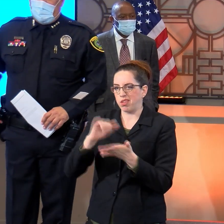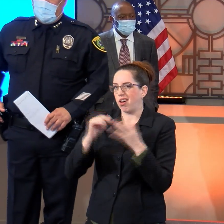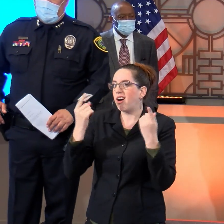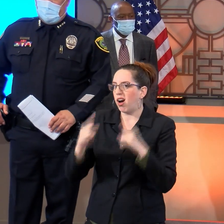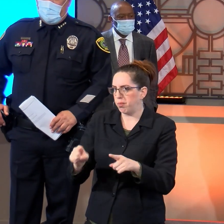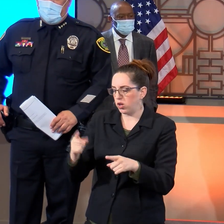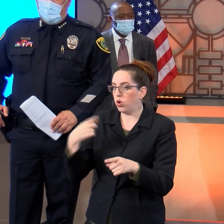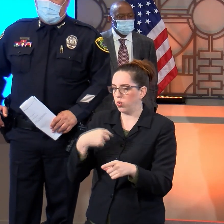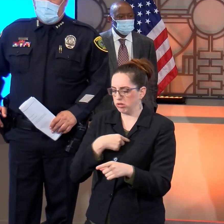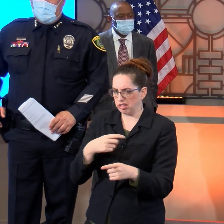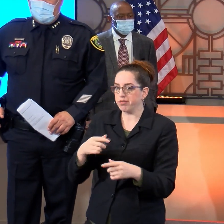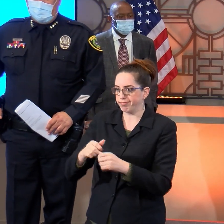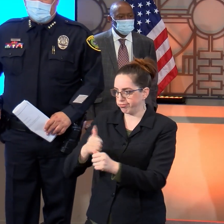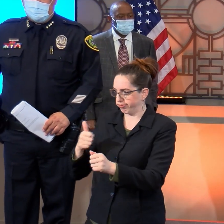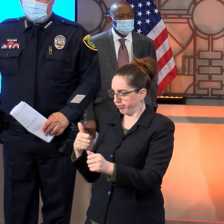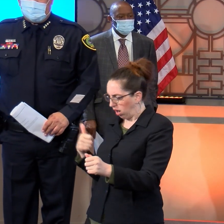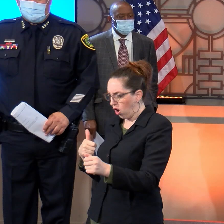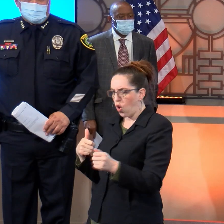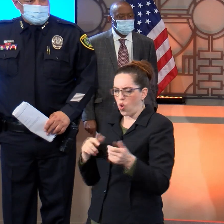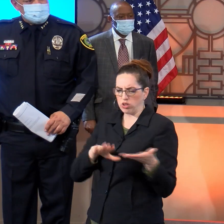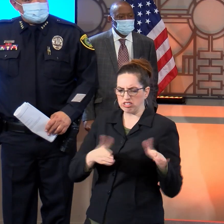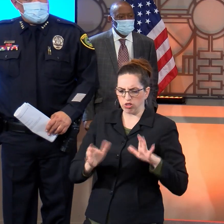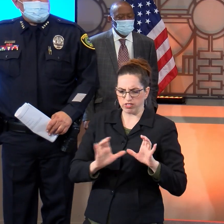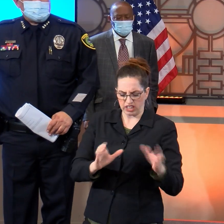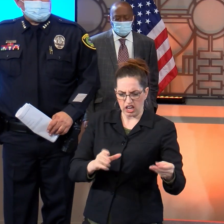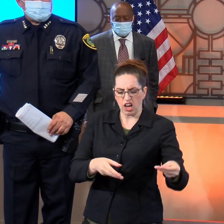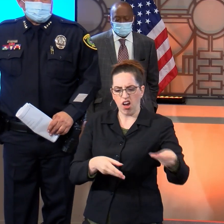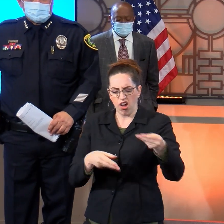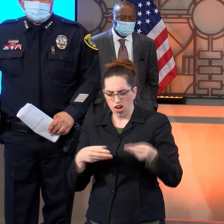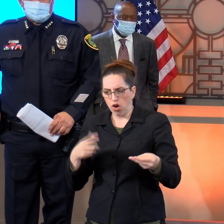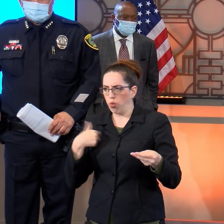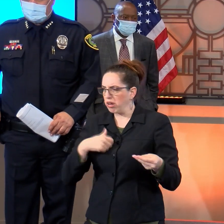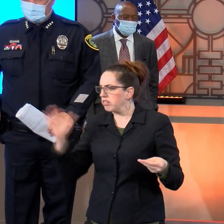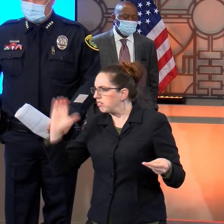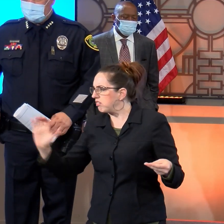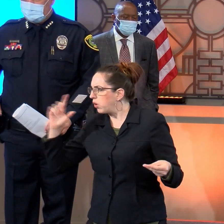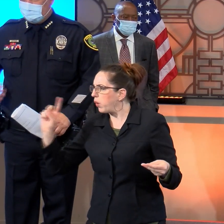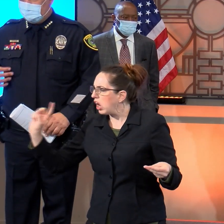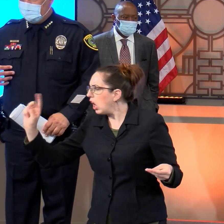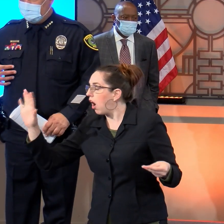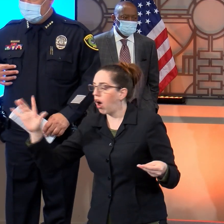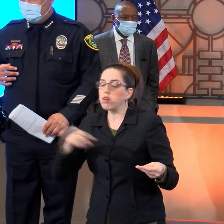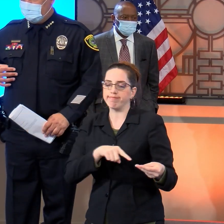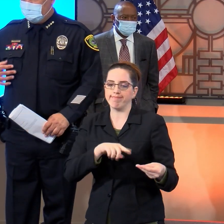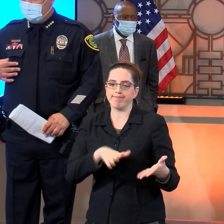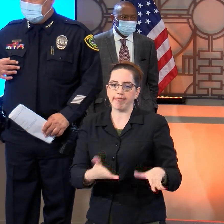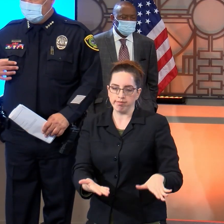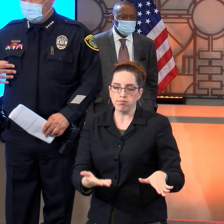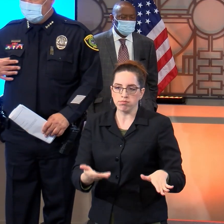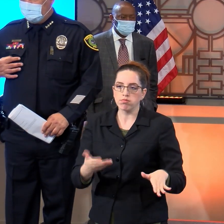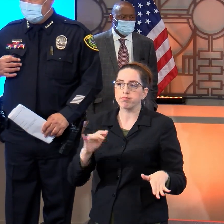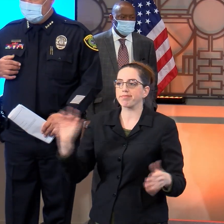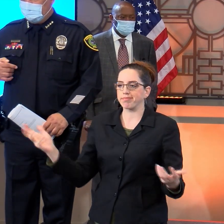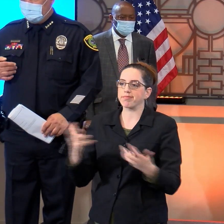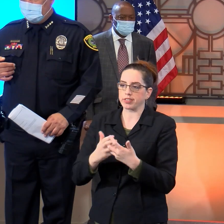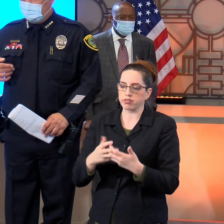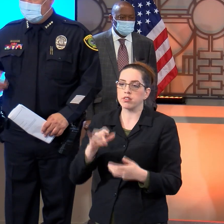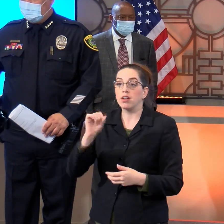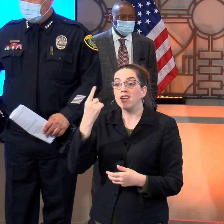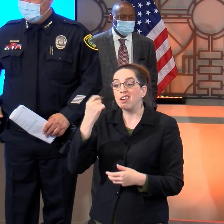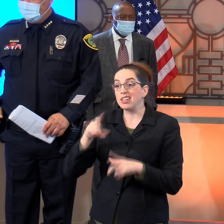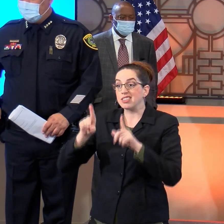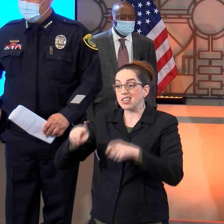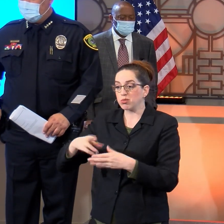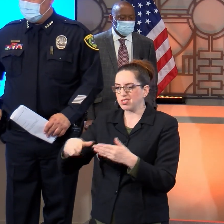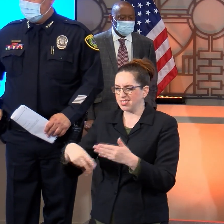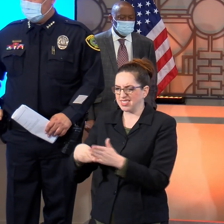able to match a test result with a death certificate that's obviously generally a person who we've been trying to get in contact with and we haven't. Sometimes when the test results come, there's very